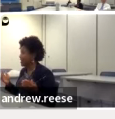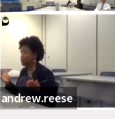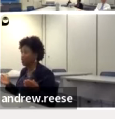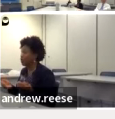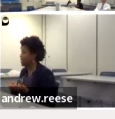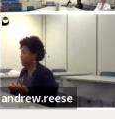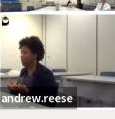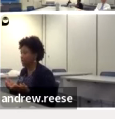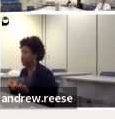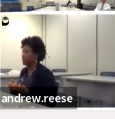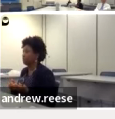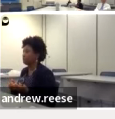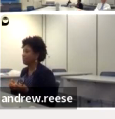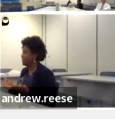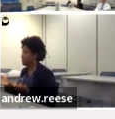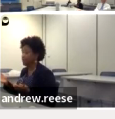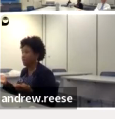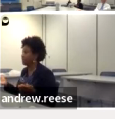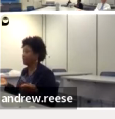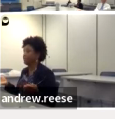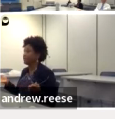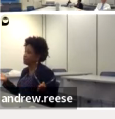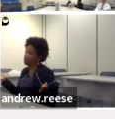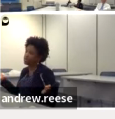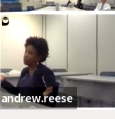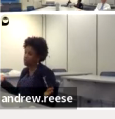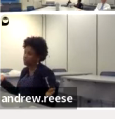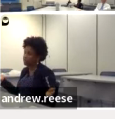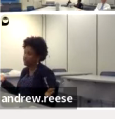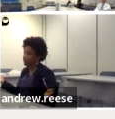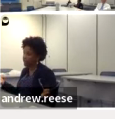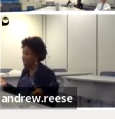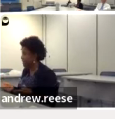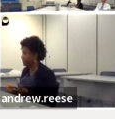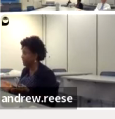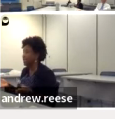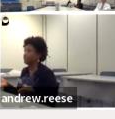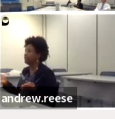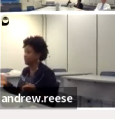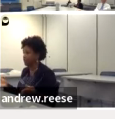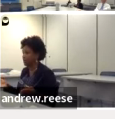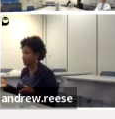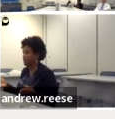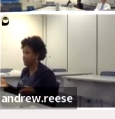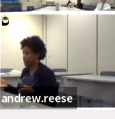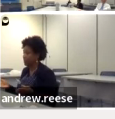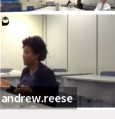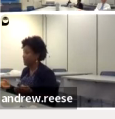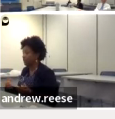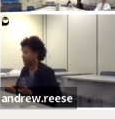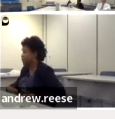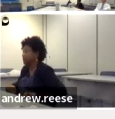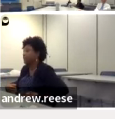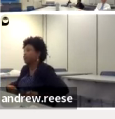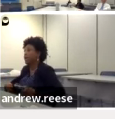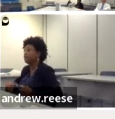I can go on and on and on. You're gonna make sure the person is well groomed, regardless of the nature of the job. You know,